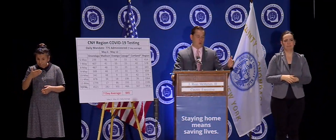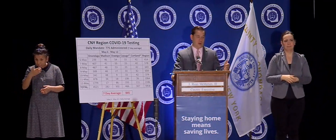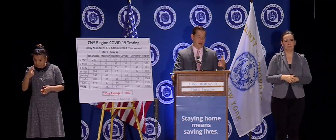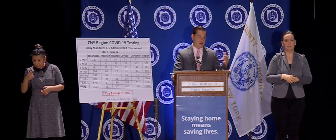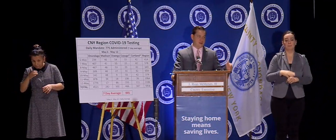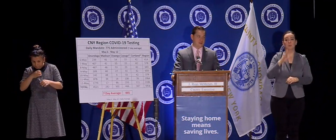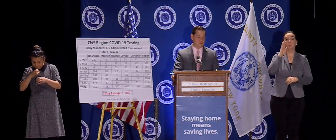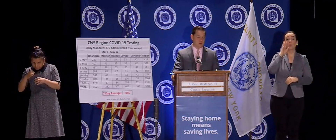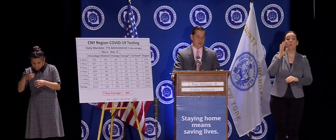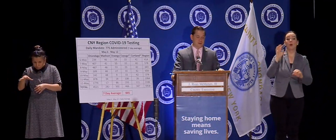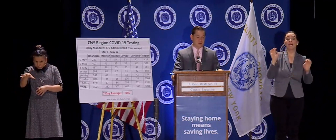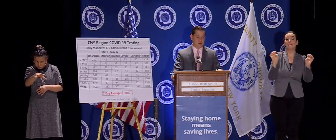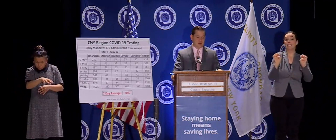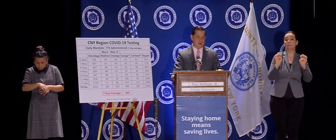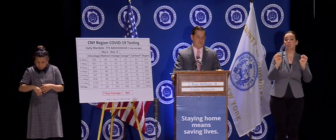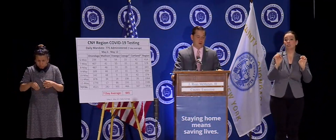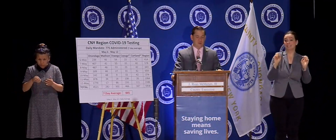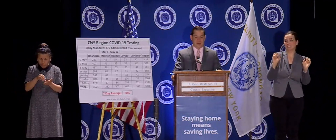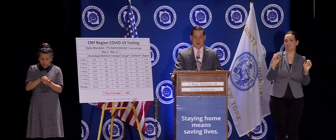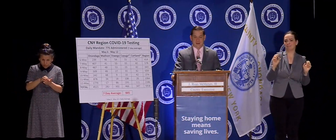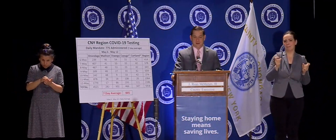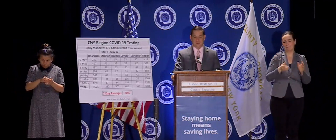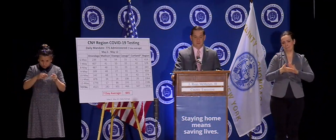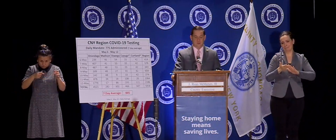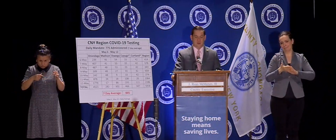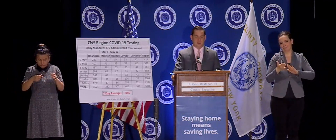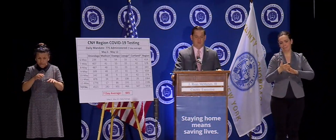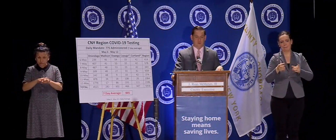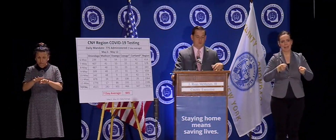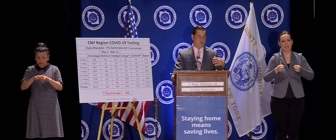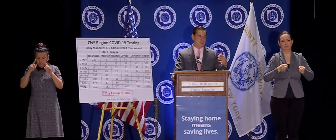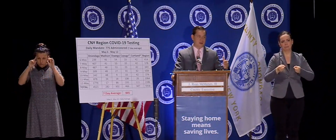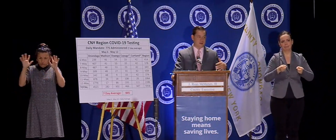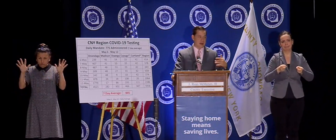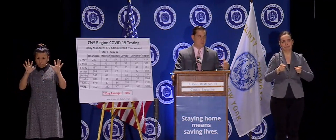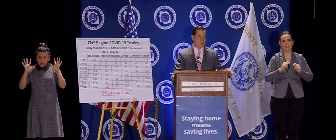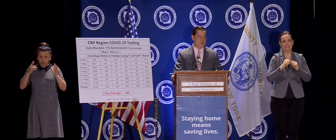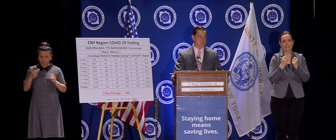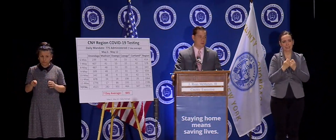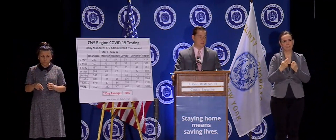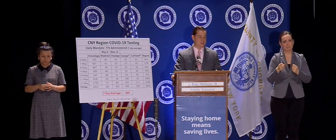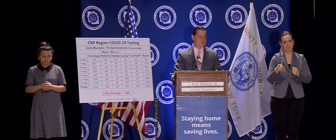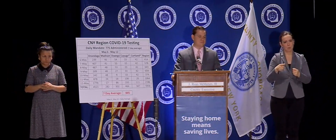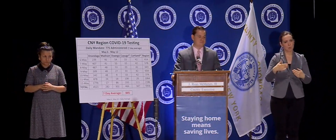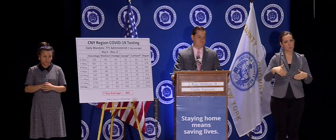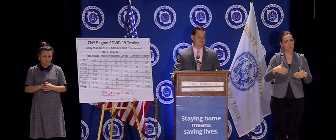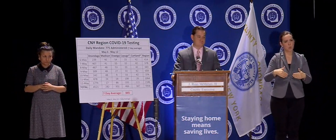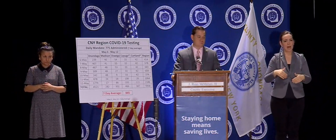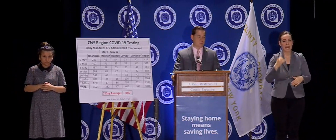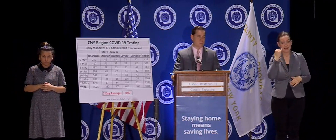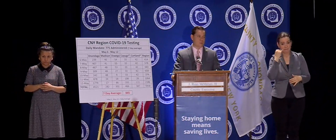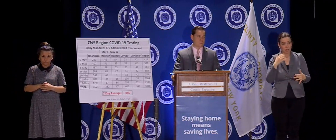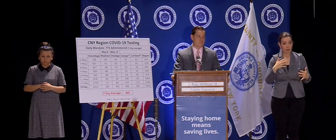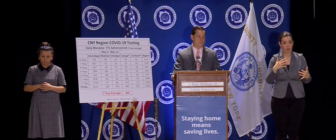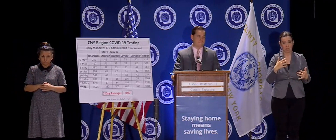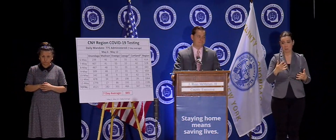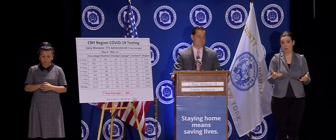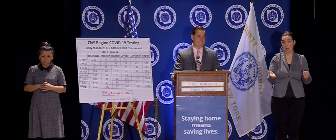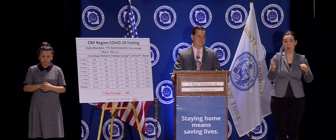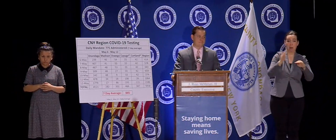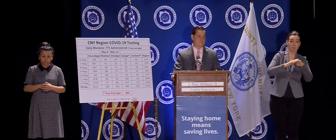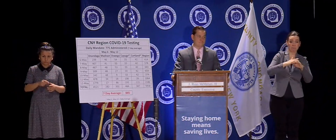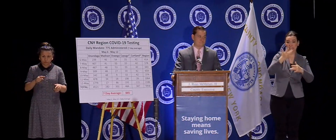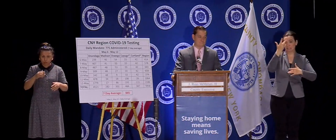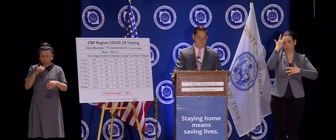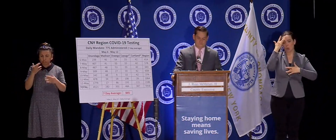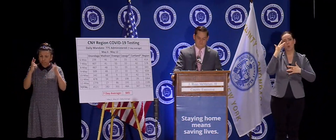we're coordinating, because if we fall behind, we can't afford for anything to happen in these buildings. But your understanding is